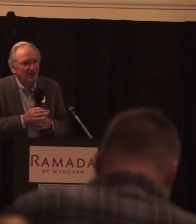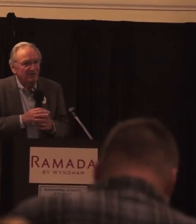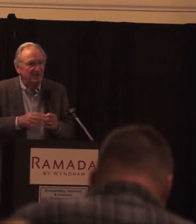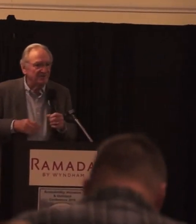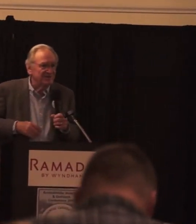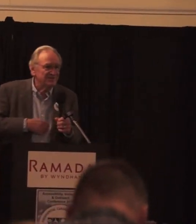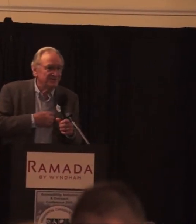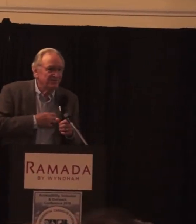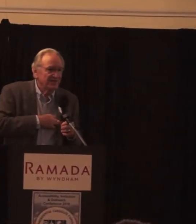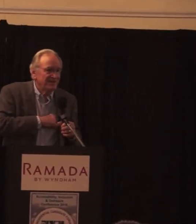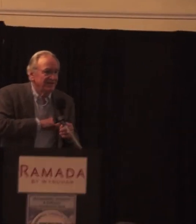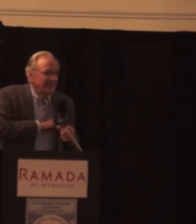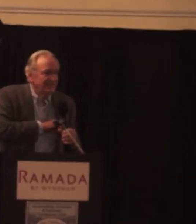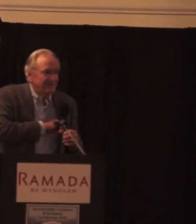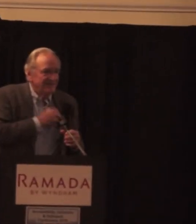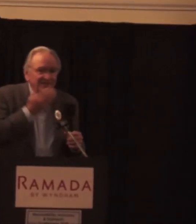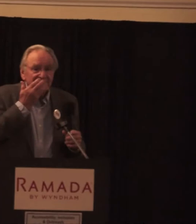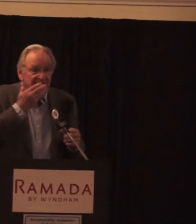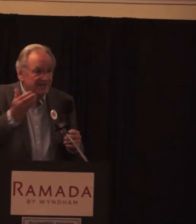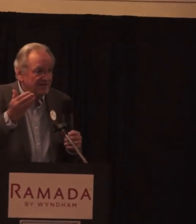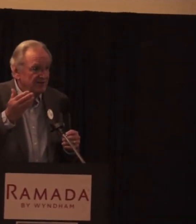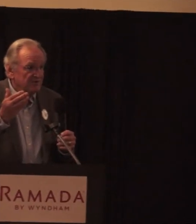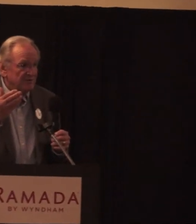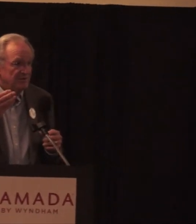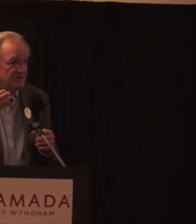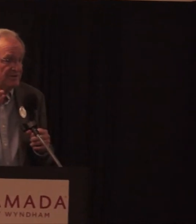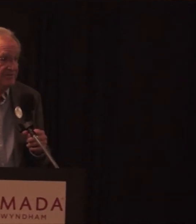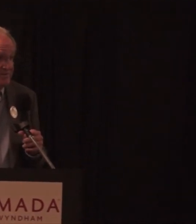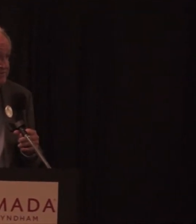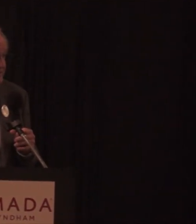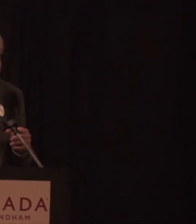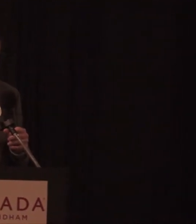Thank you all very much. Thank you.